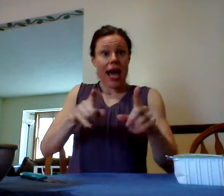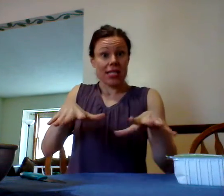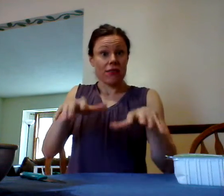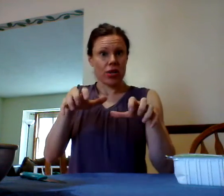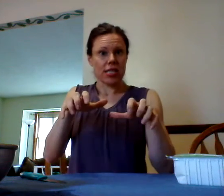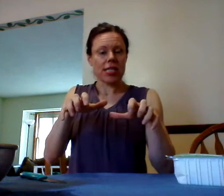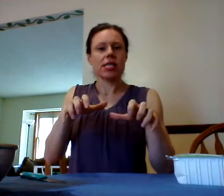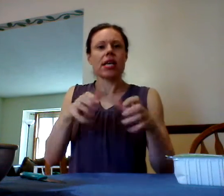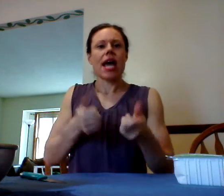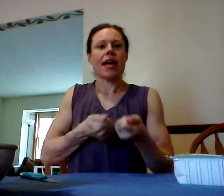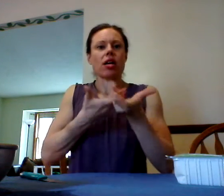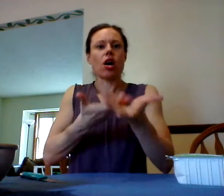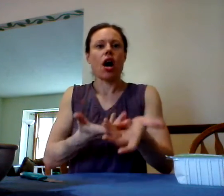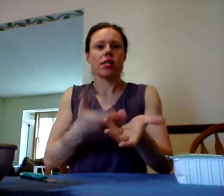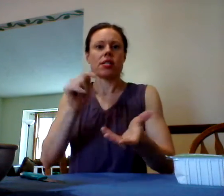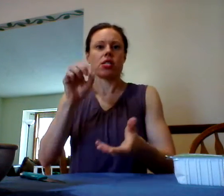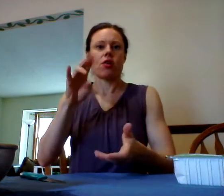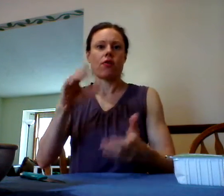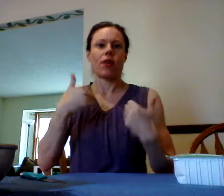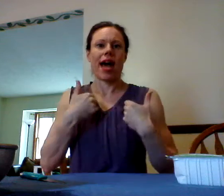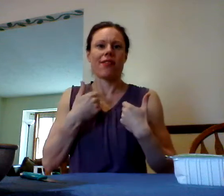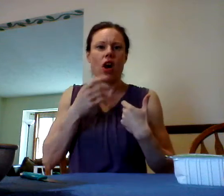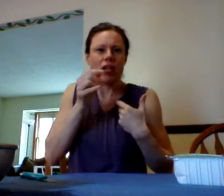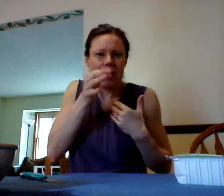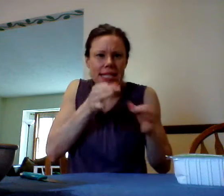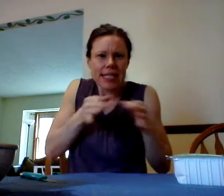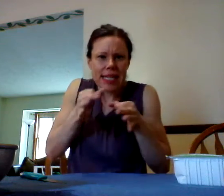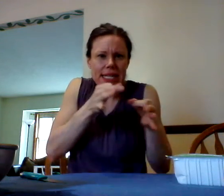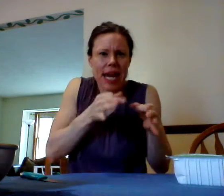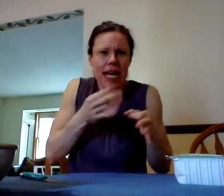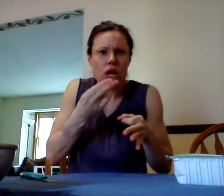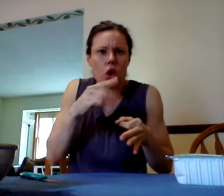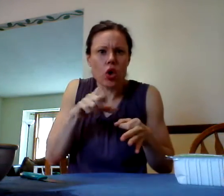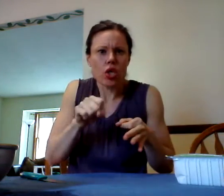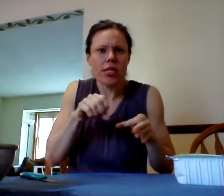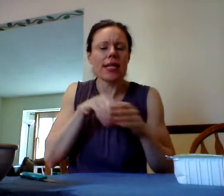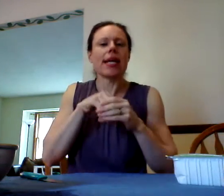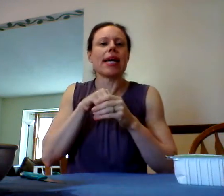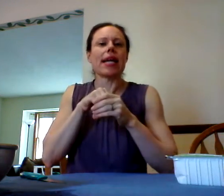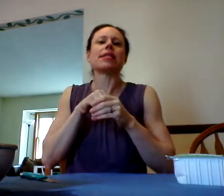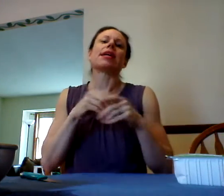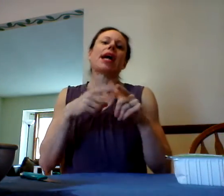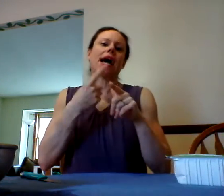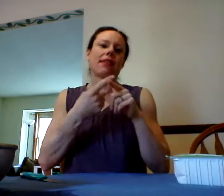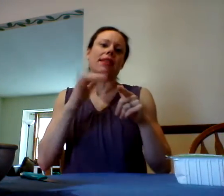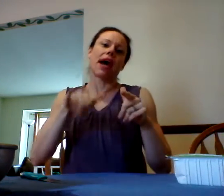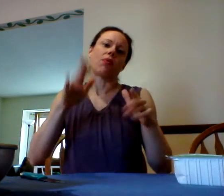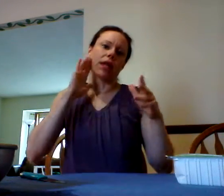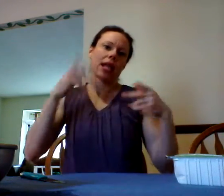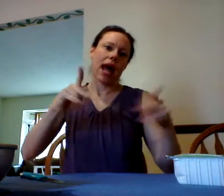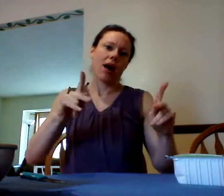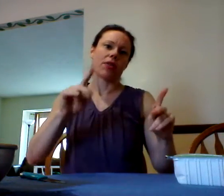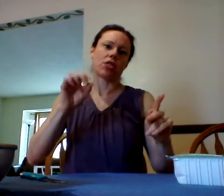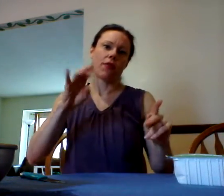as it freezes, and it causes the tofu to have all these little teeny tiny holes in it, and then that will allow the tofu